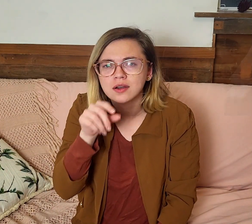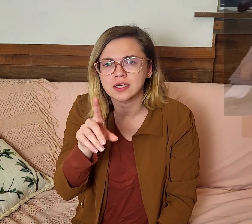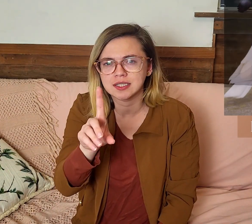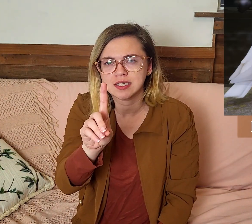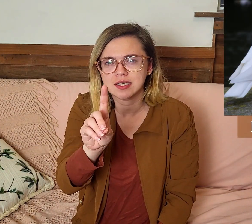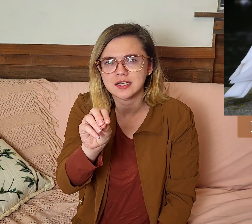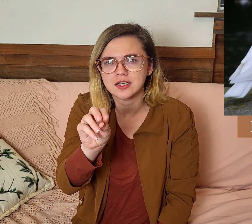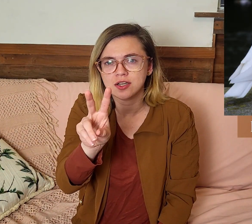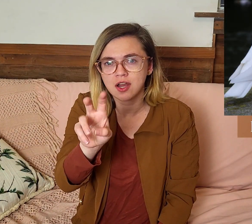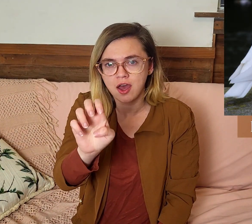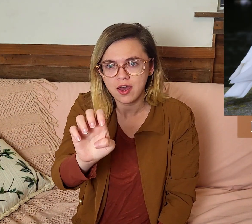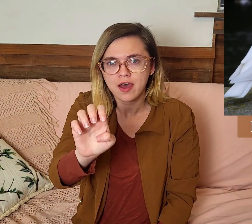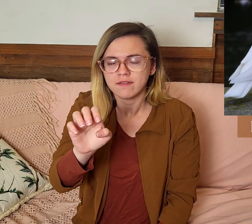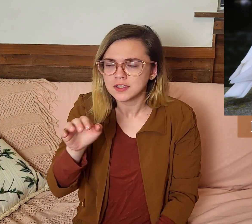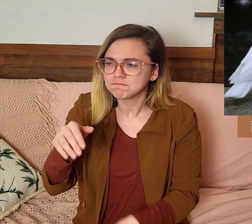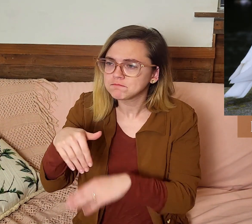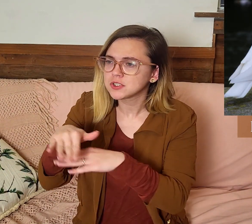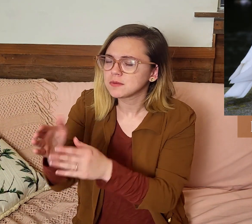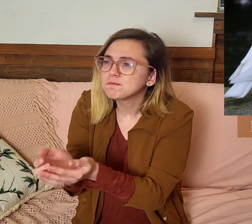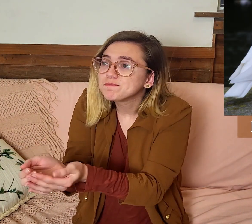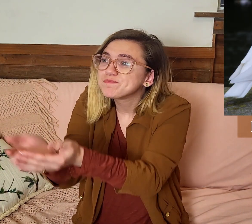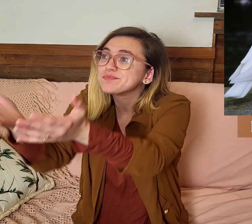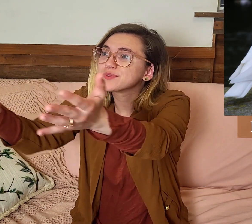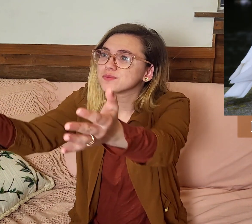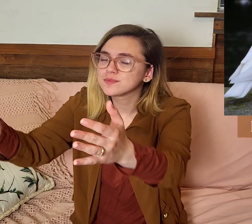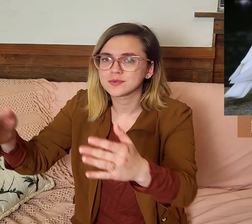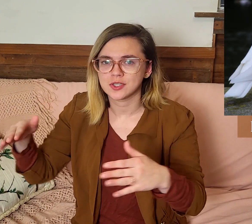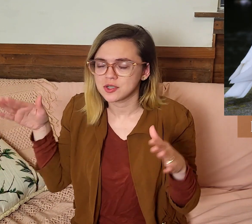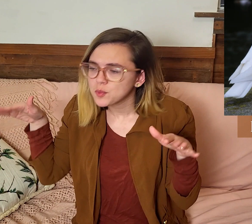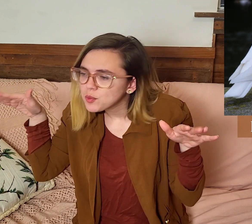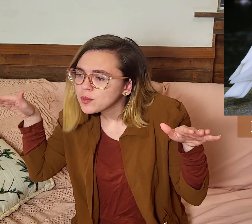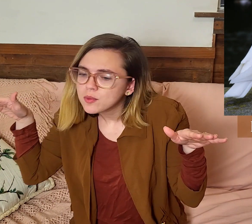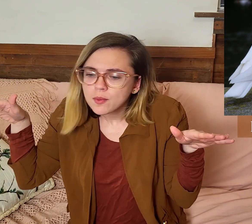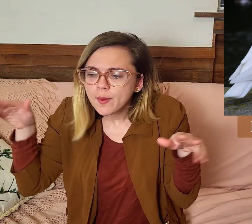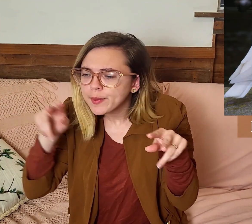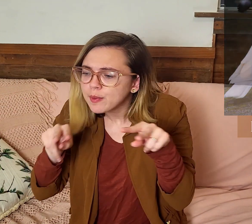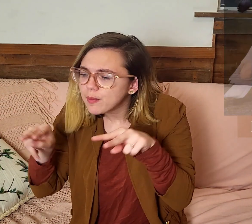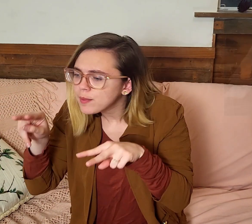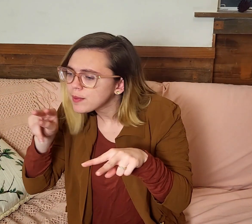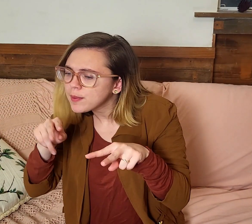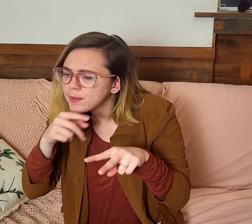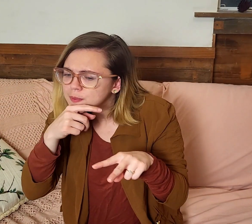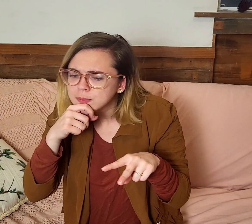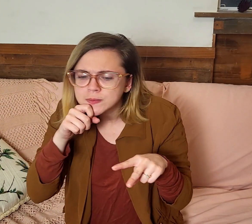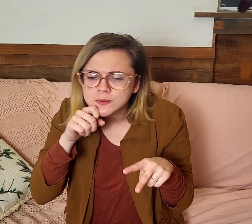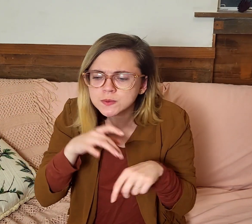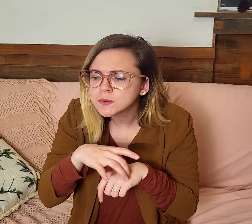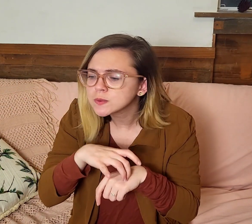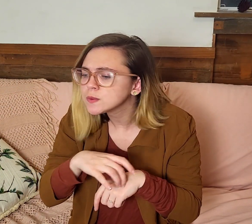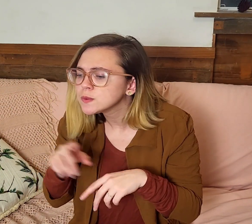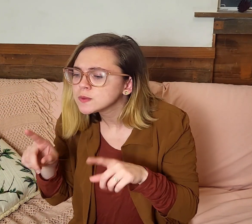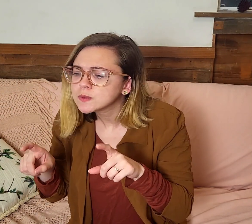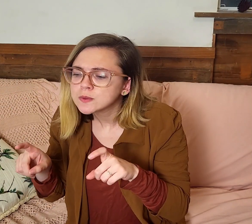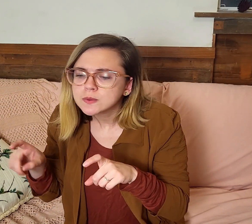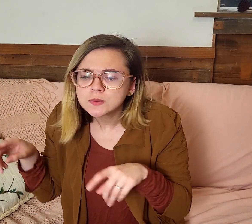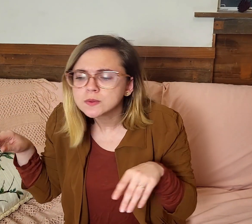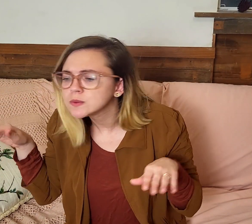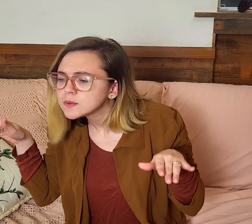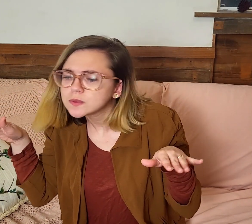white bird known as a dove. He sent it out to go and search once more to see if there was any